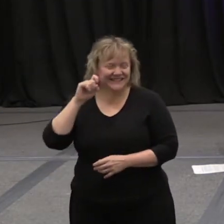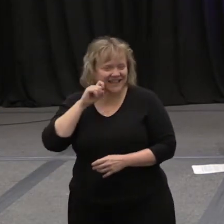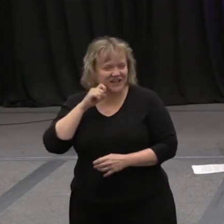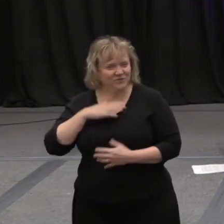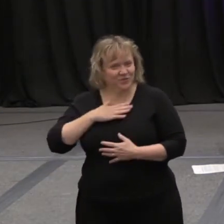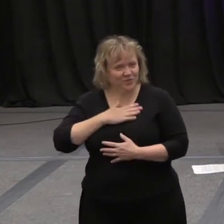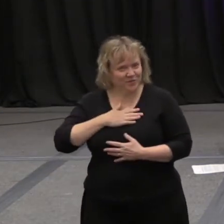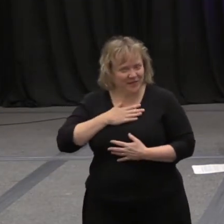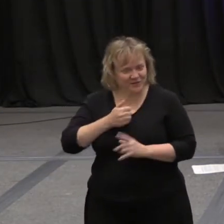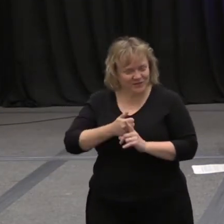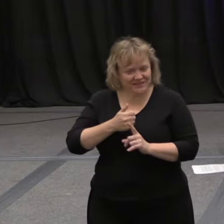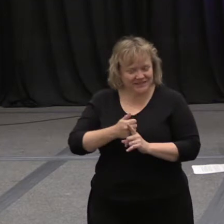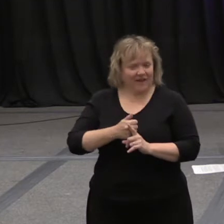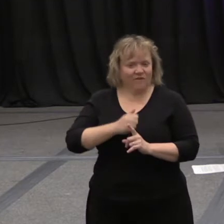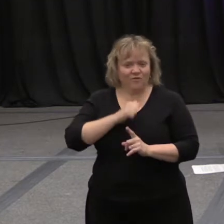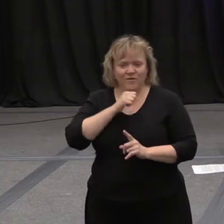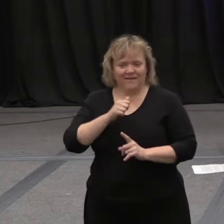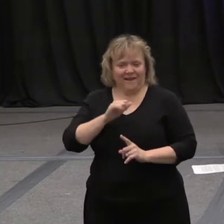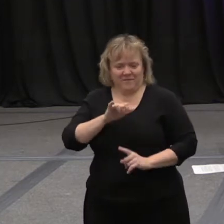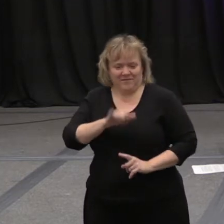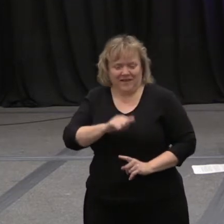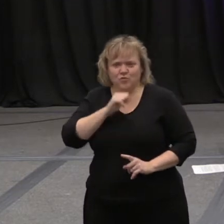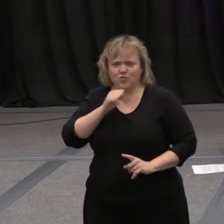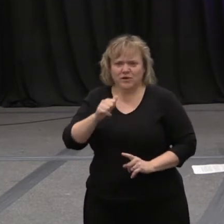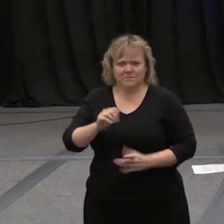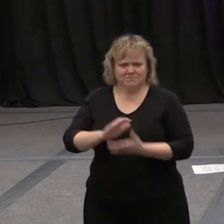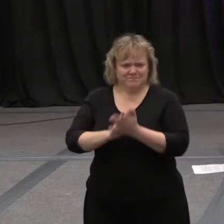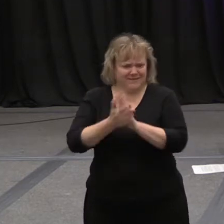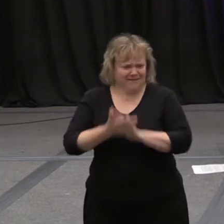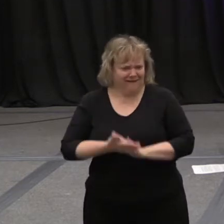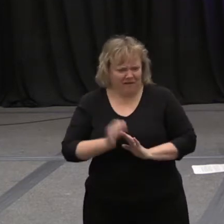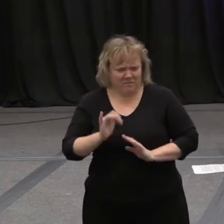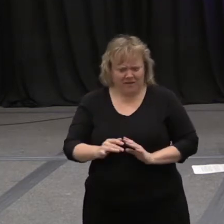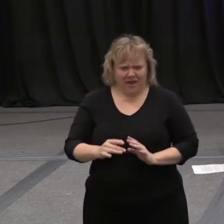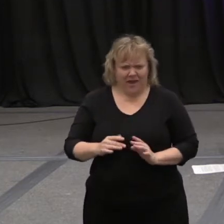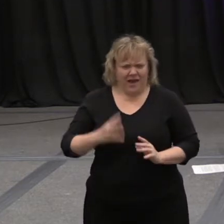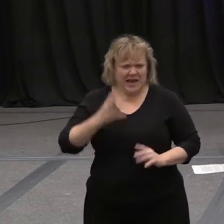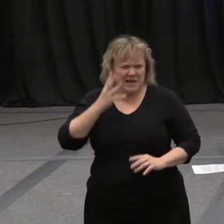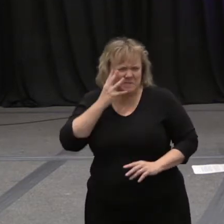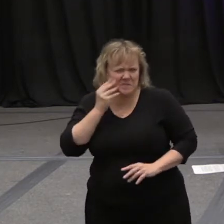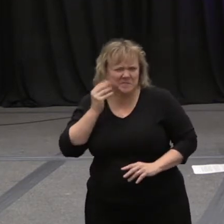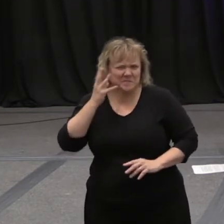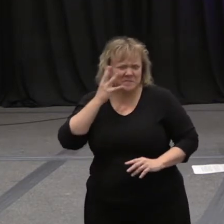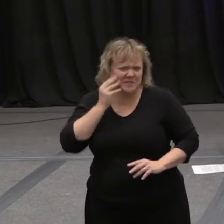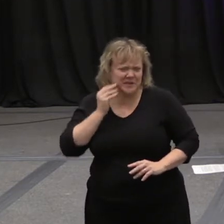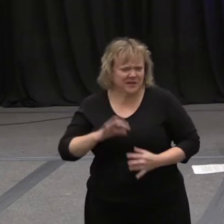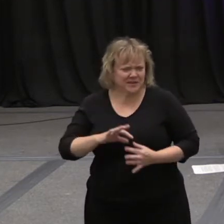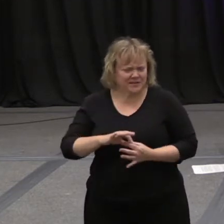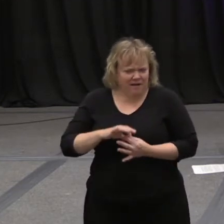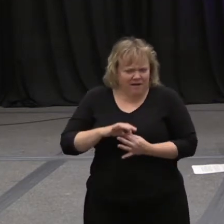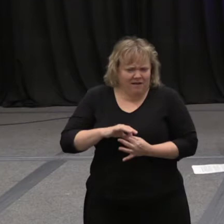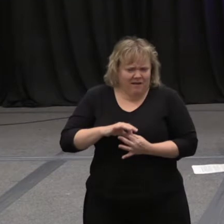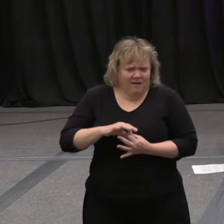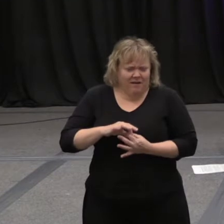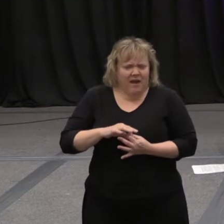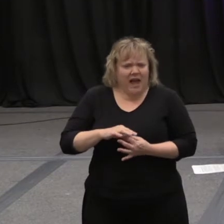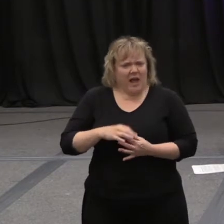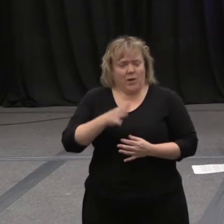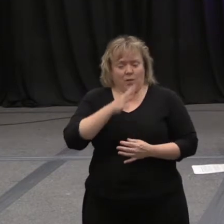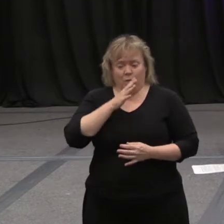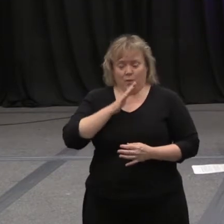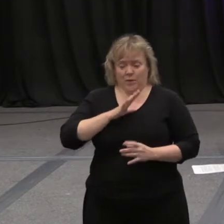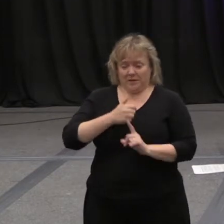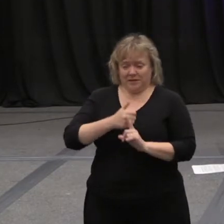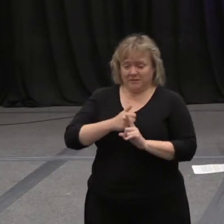does. It wouldn't be a spiritual experience the way that it is. And we wouldn't need it. And females would definitely not have the incredibly